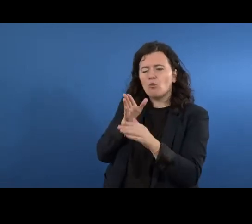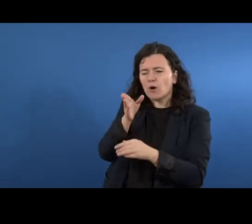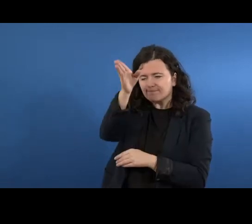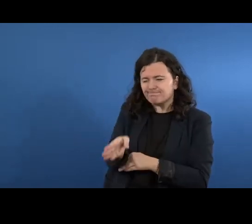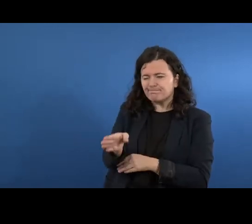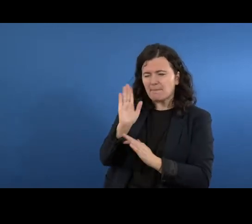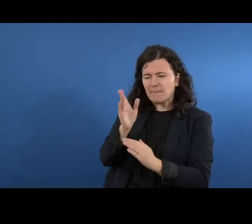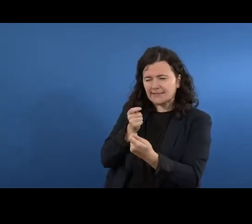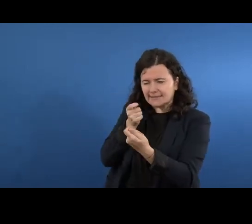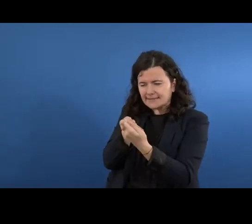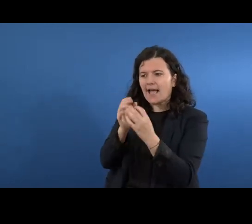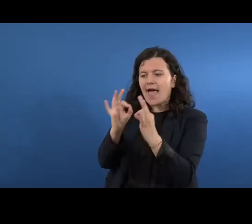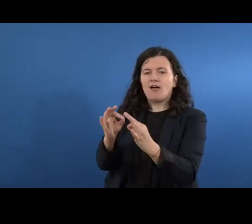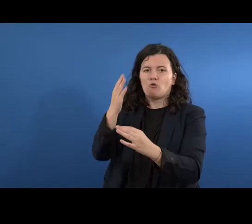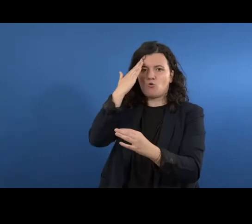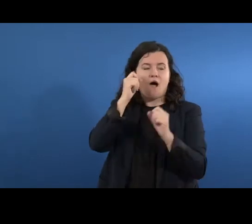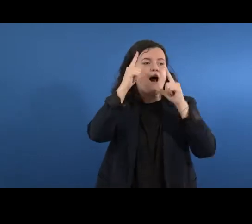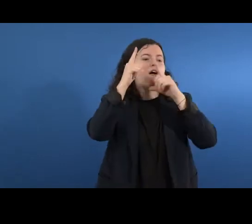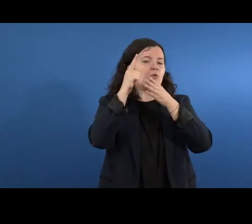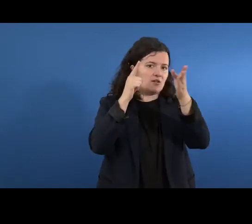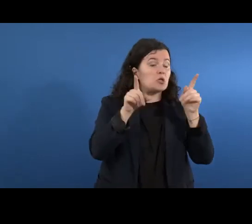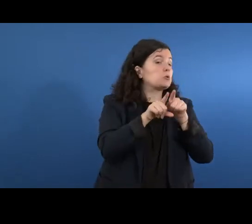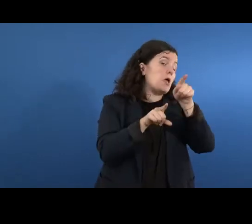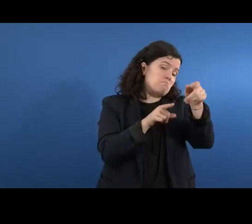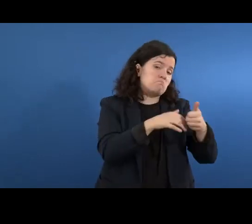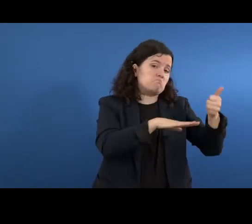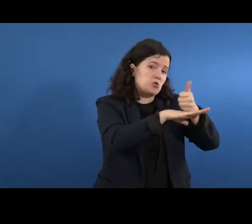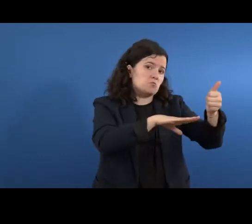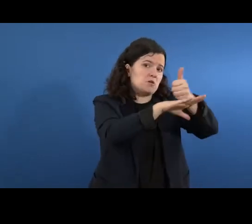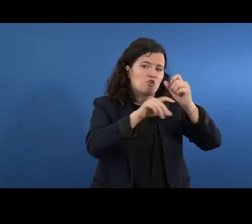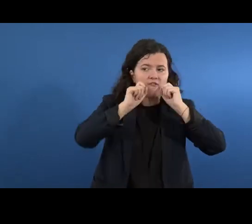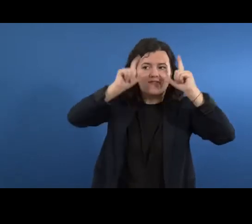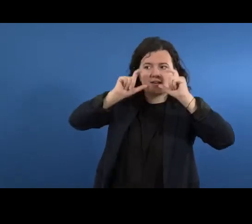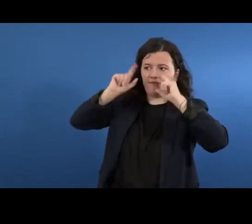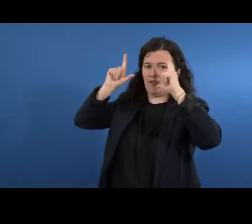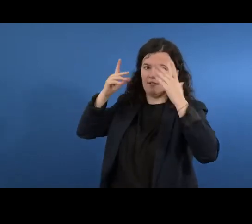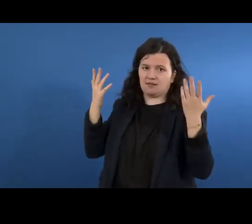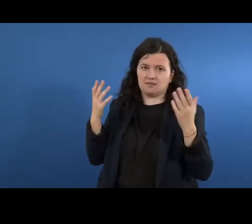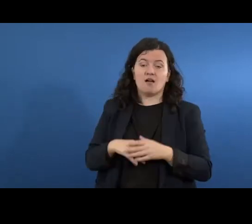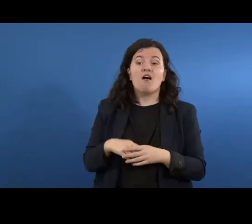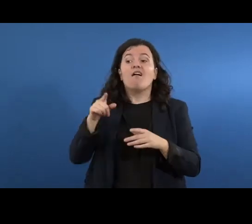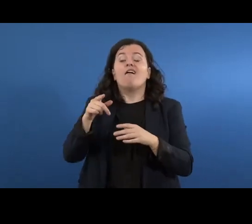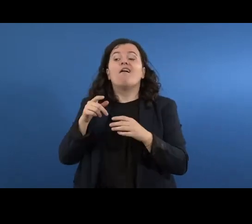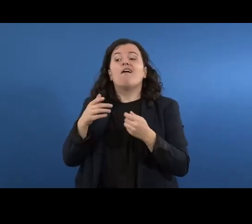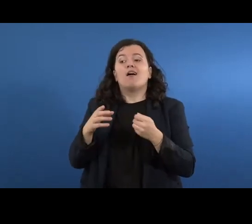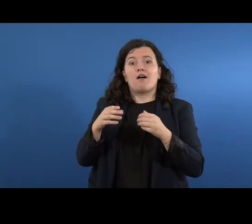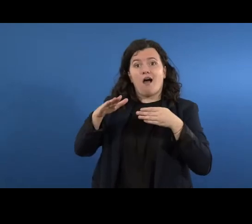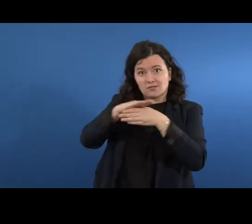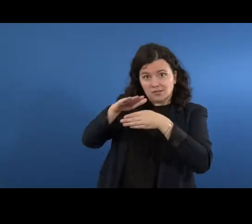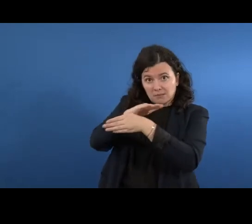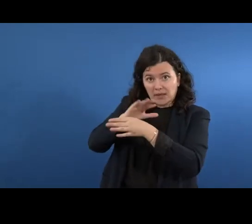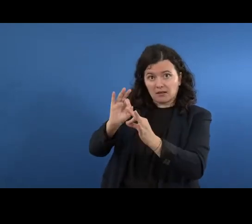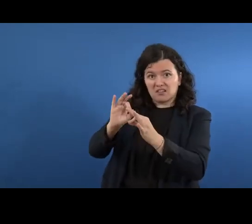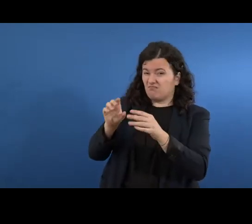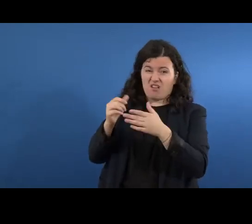in a hybrid environment or teleworking environment, it comes to the needs of all of the employees. To make sure that